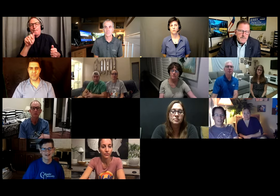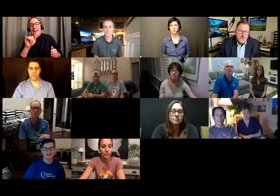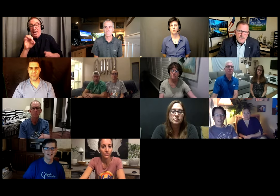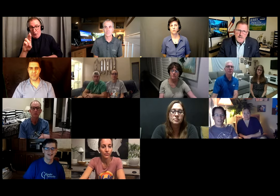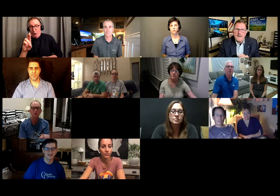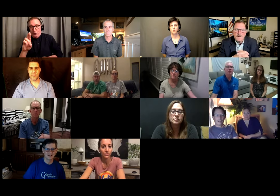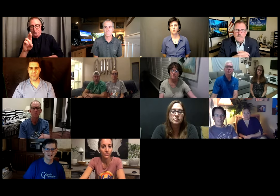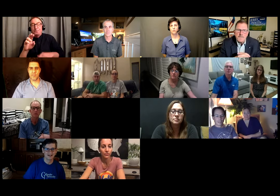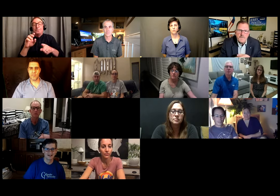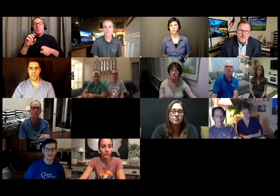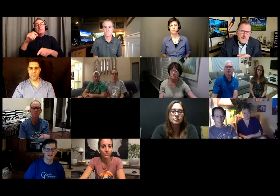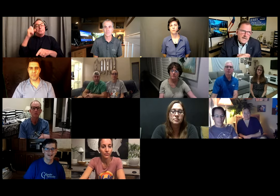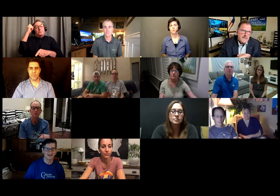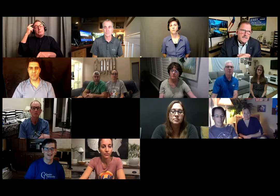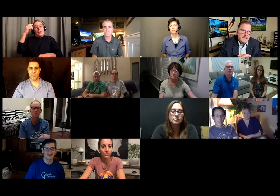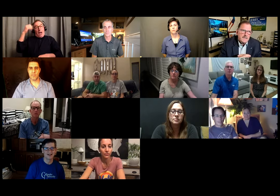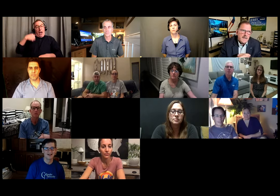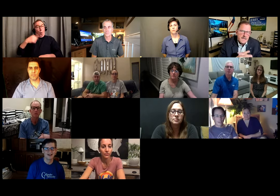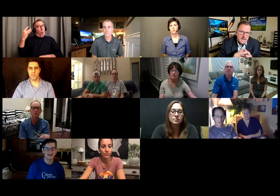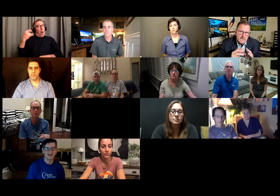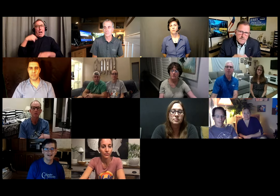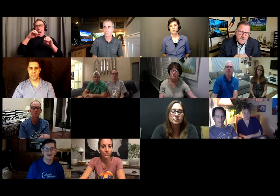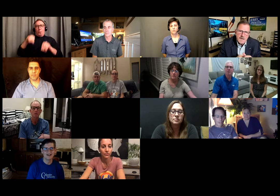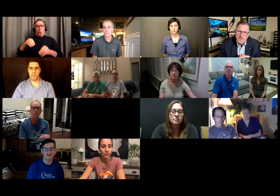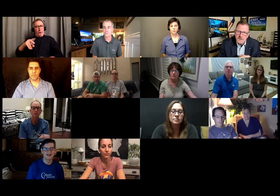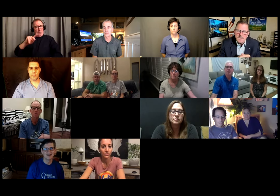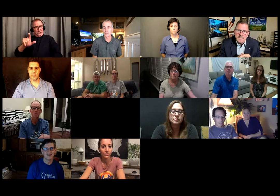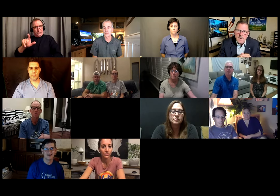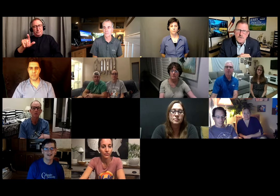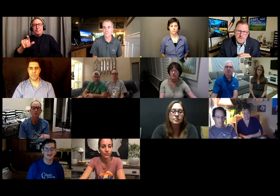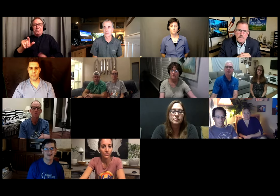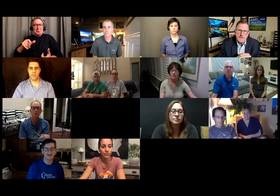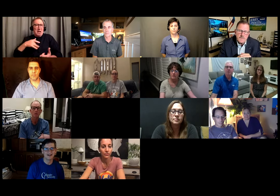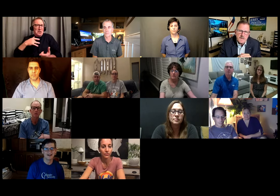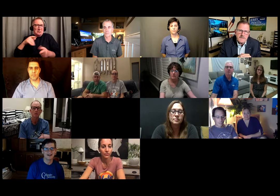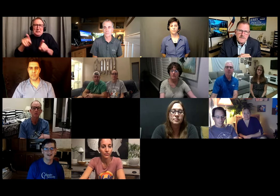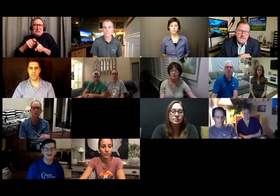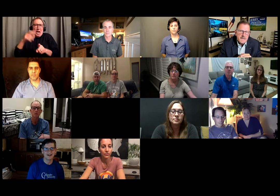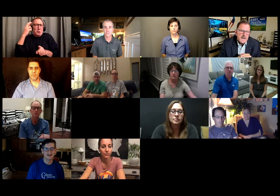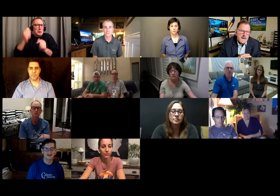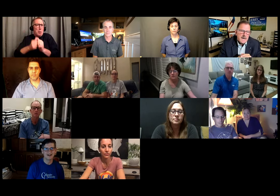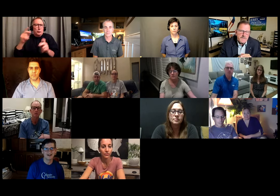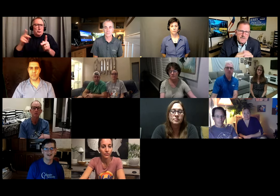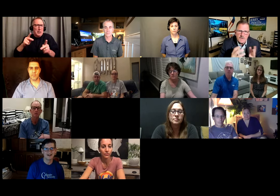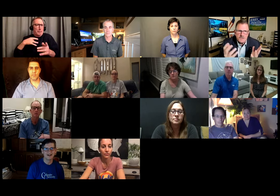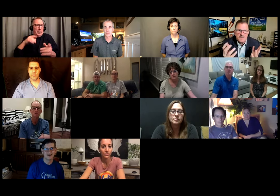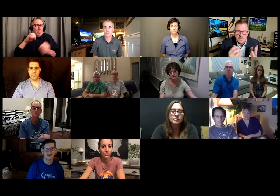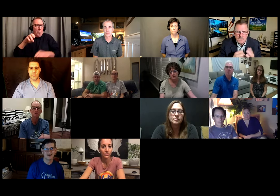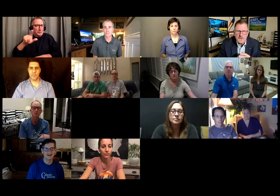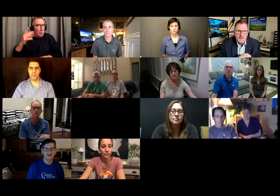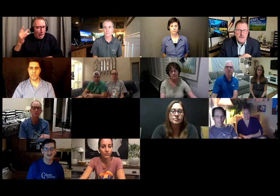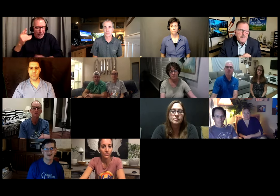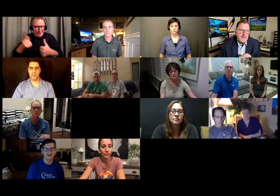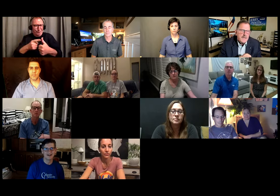I moved here because I think the same reason most people move to Pleasanton. First of all, it's just a